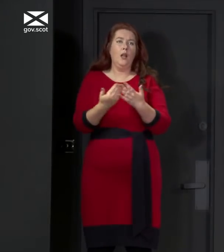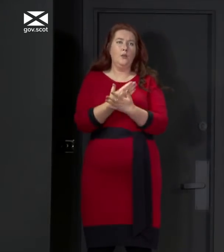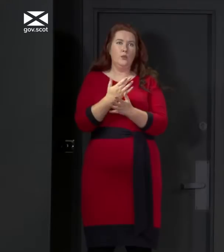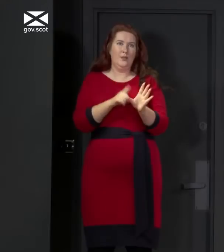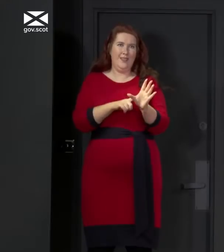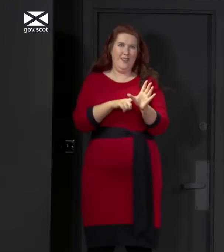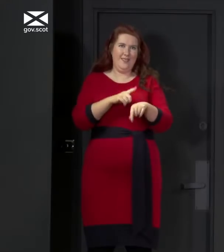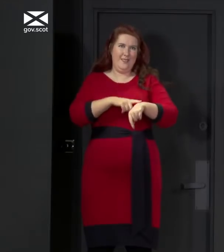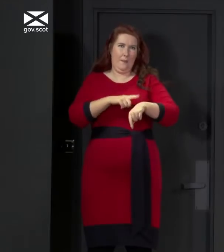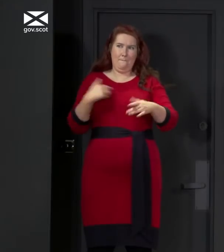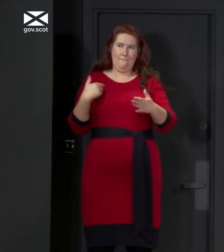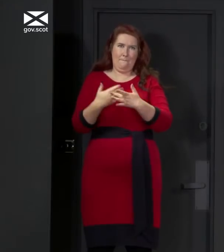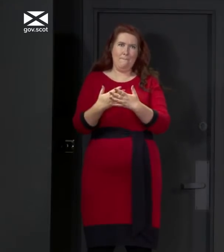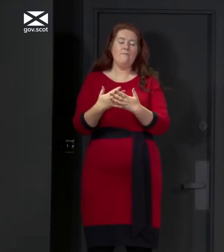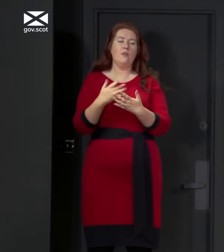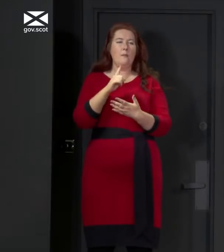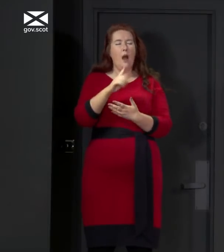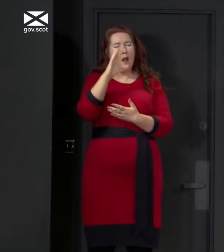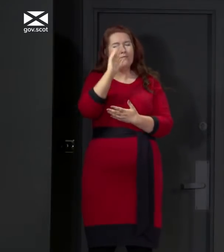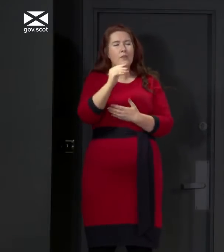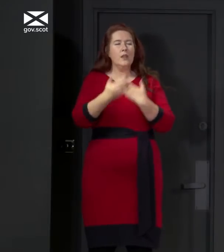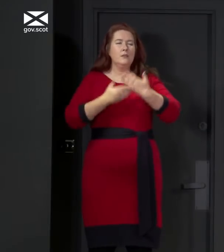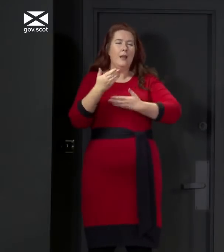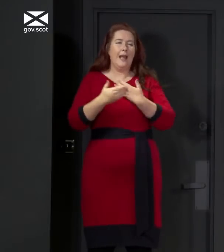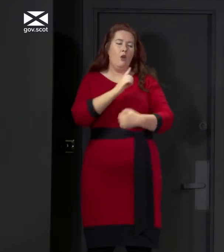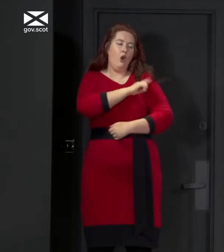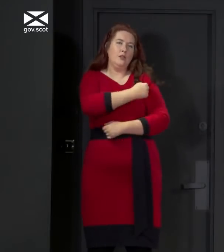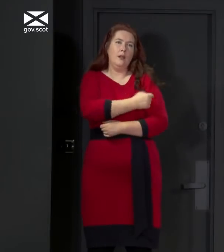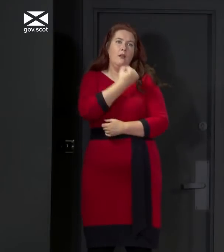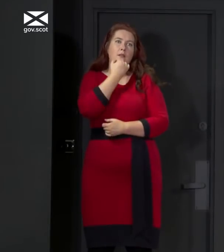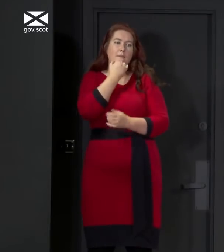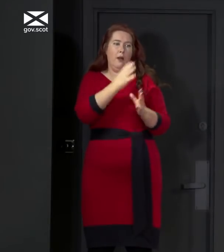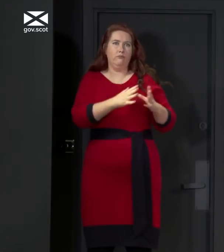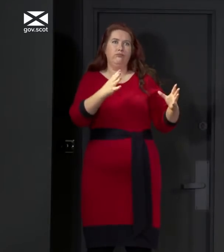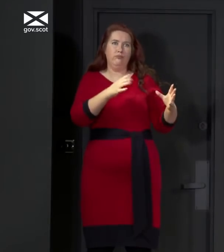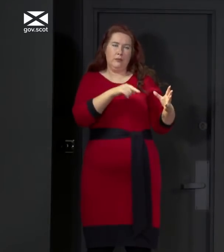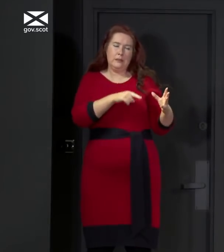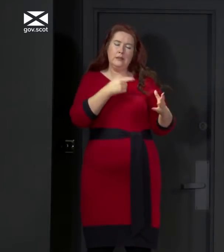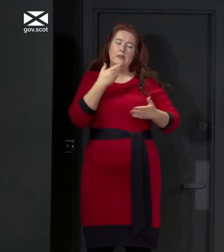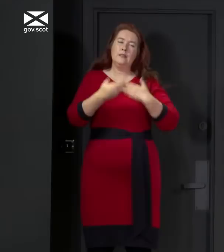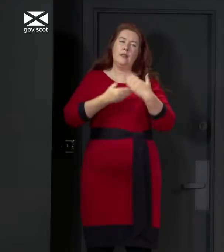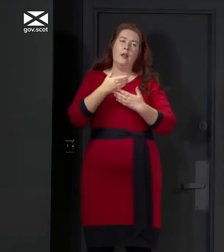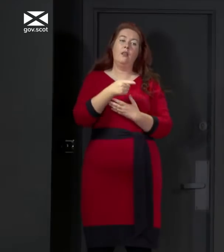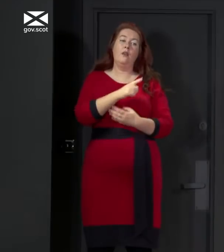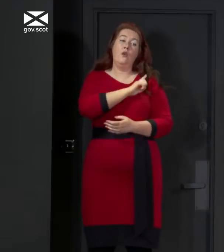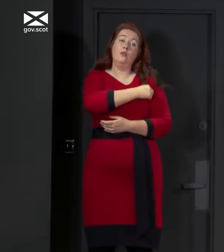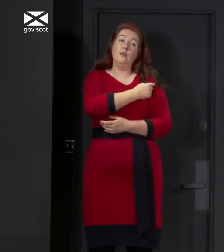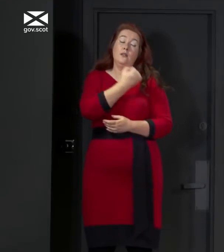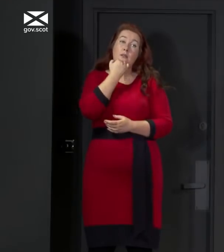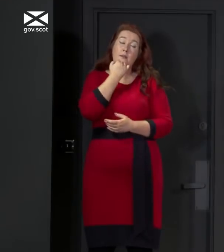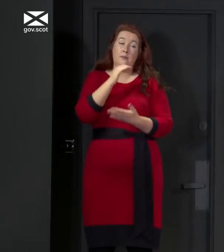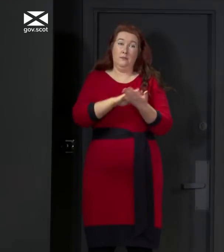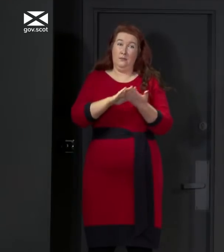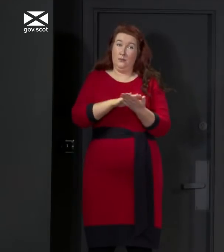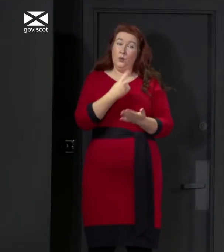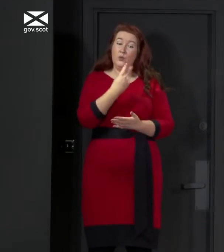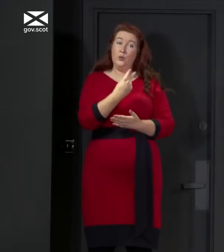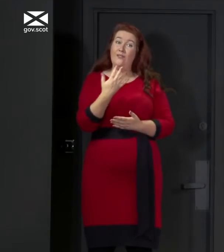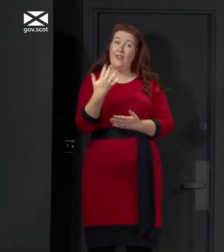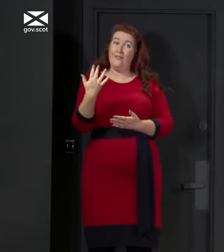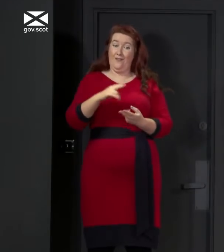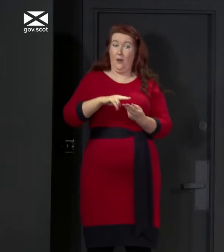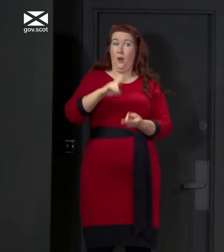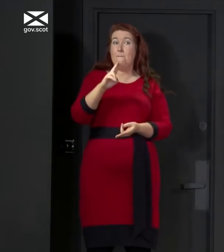holiday period, but to give you some context for that figure today, I can tell you that it is 255